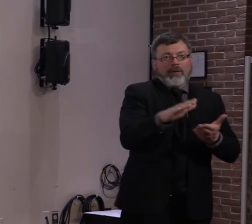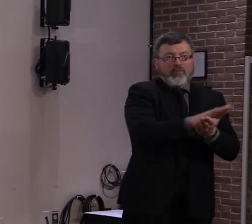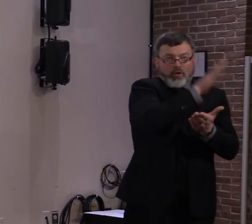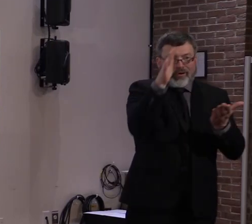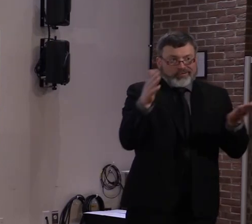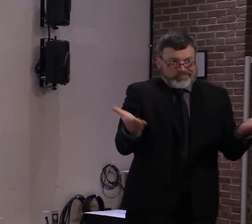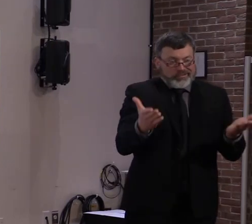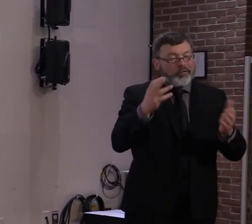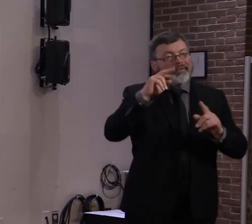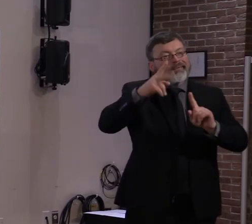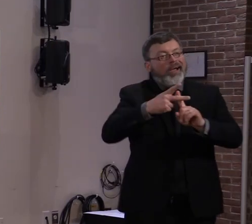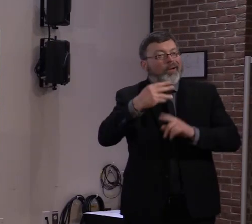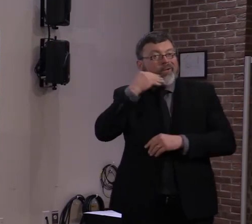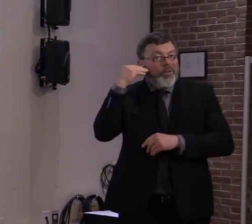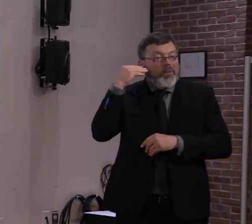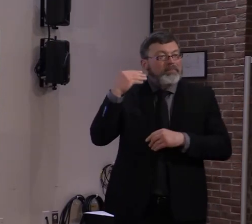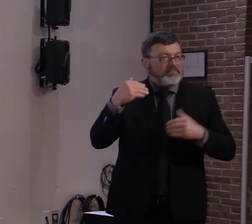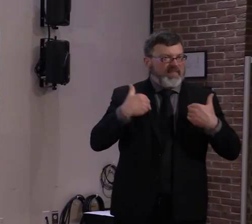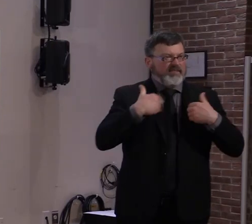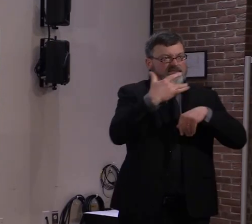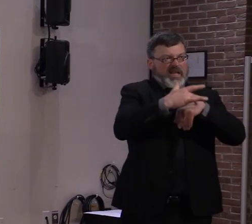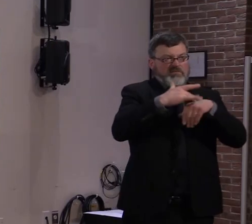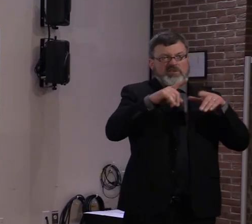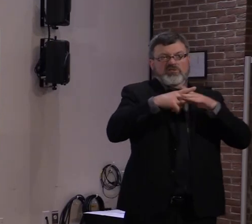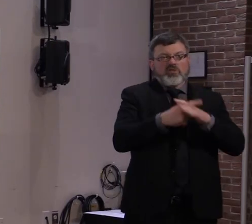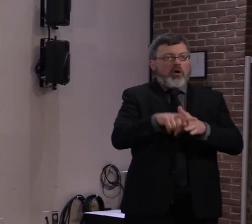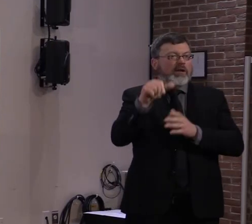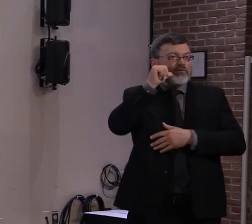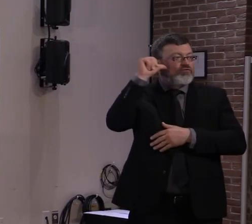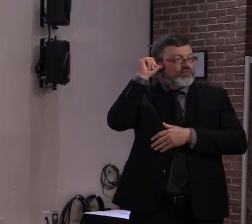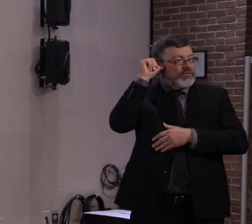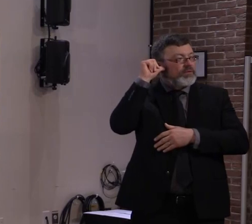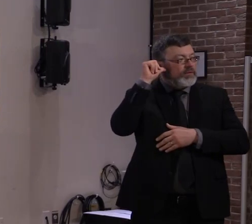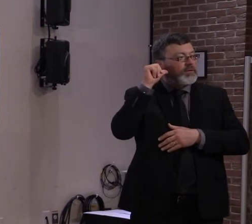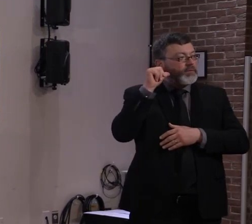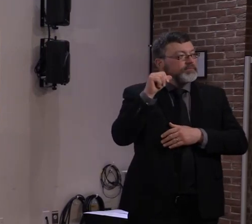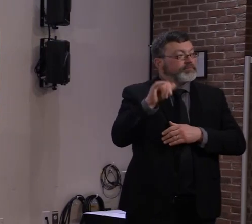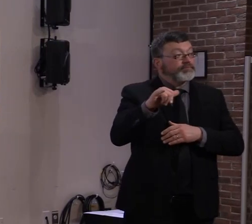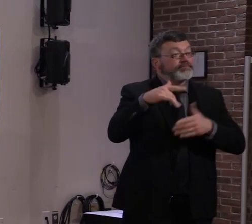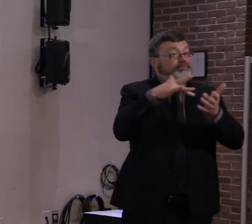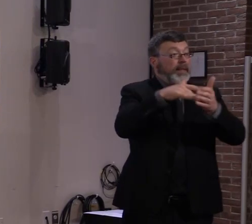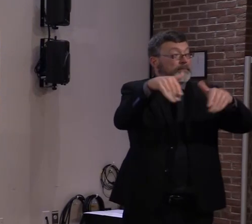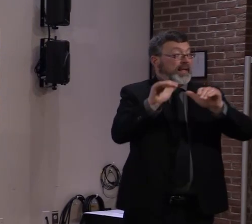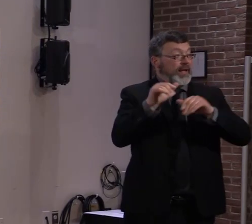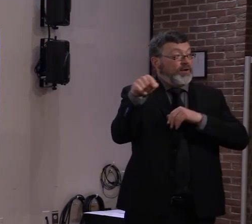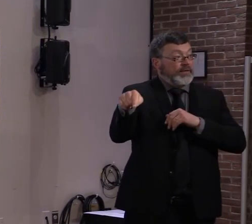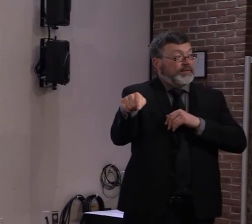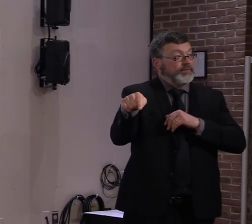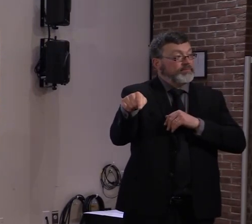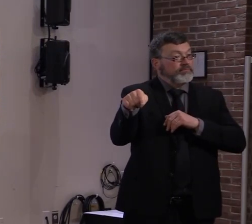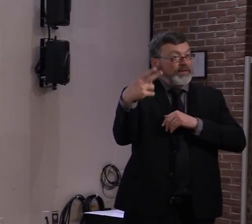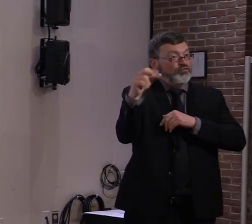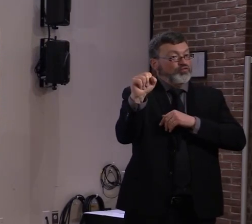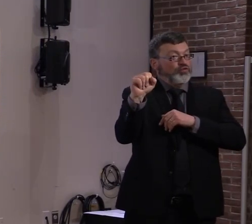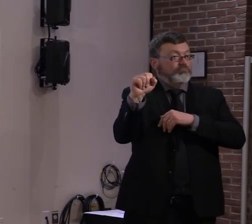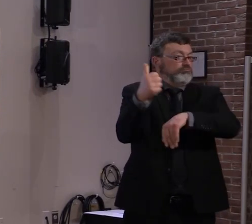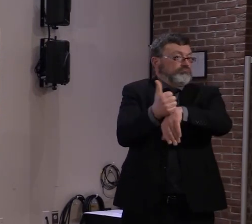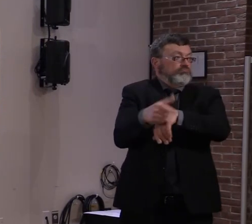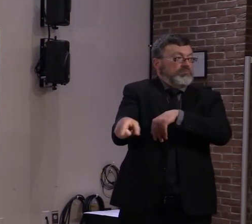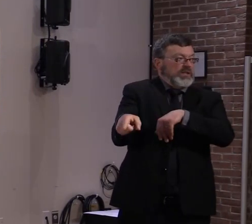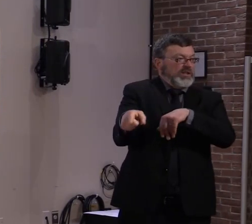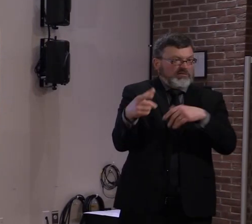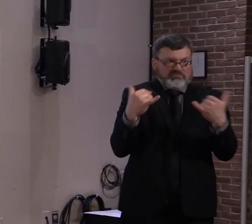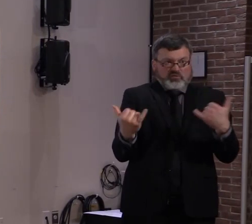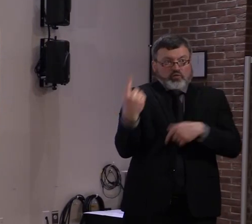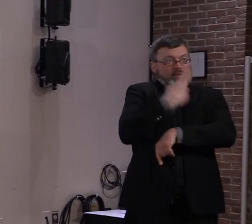vaccine clinic at Middlebury High School today, and they are accepting walk-ins. There are open appointments